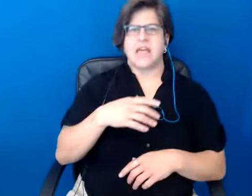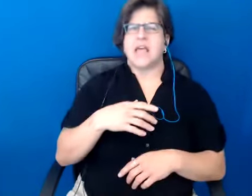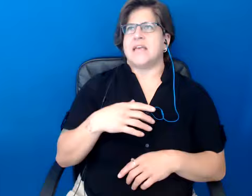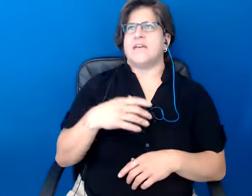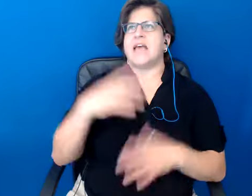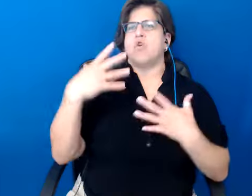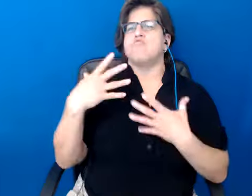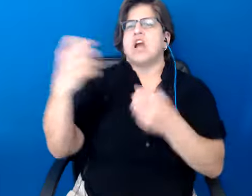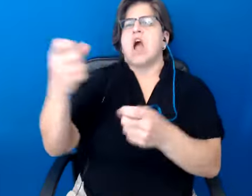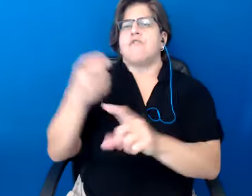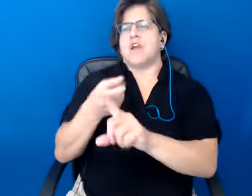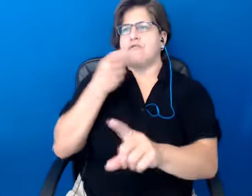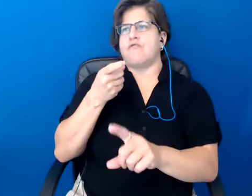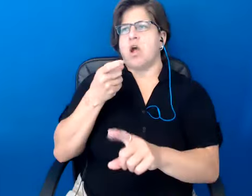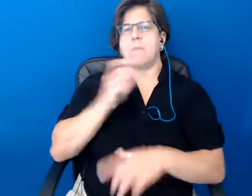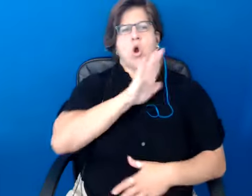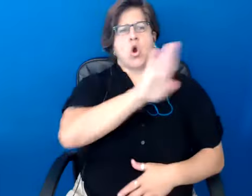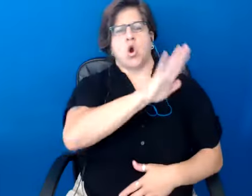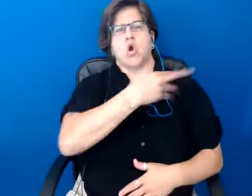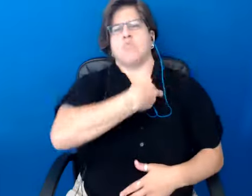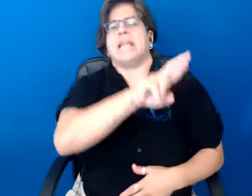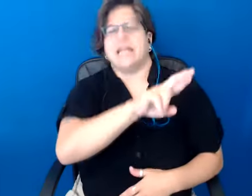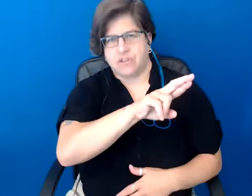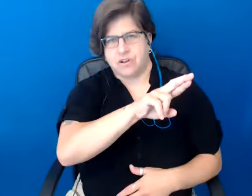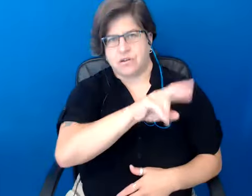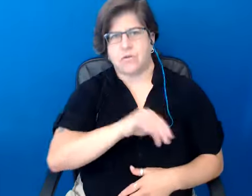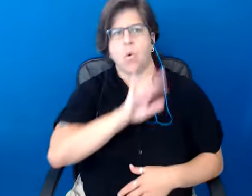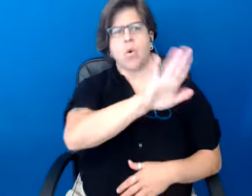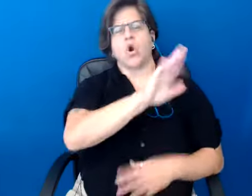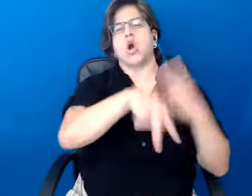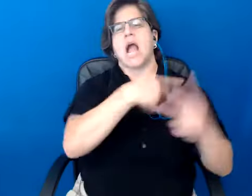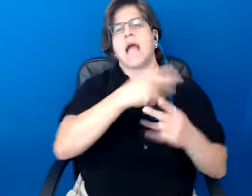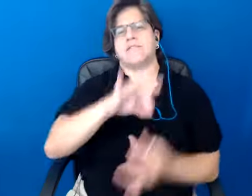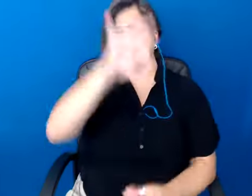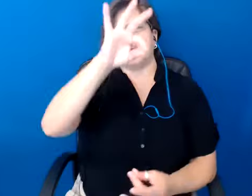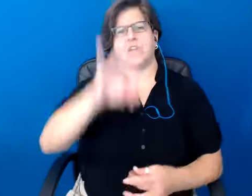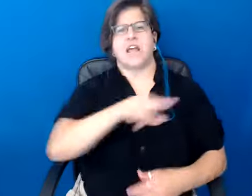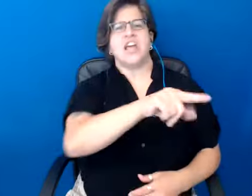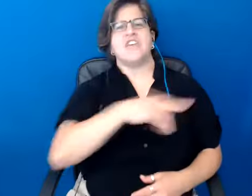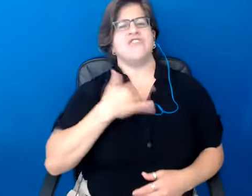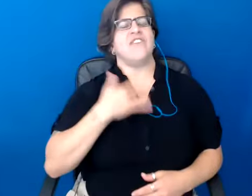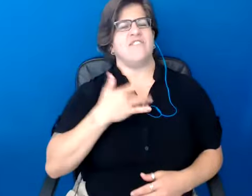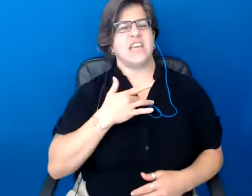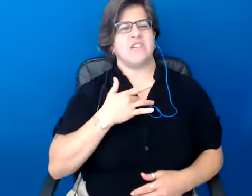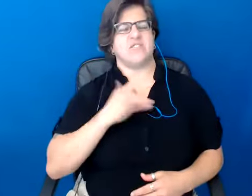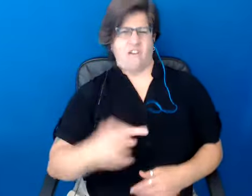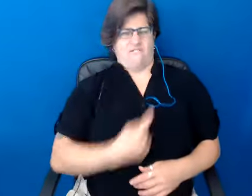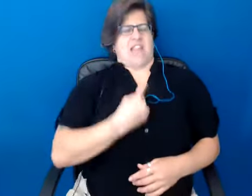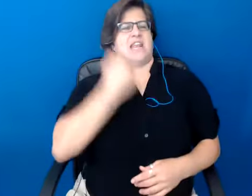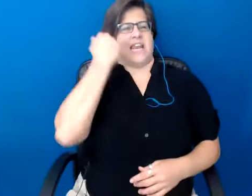AA member describes themselves as recovering from her brand of spirituality. She feels offended